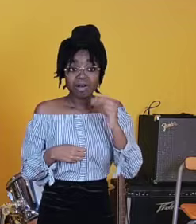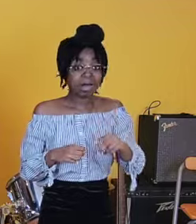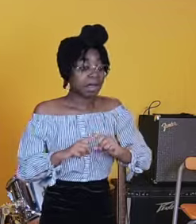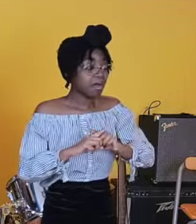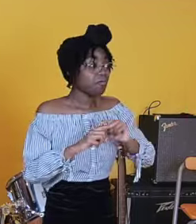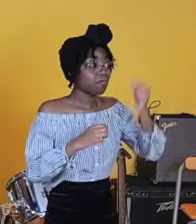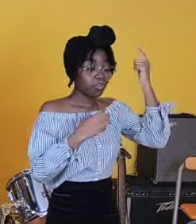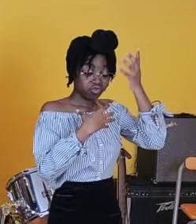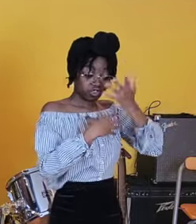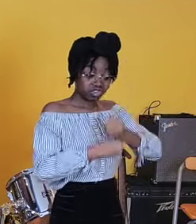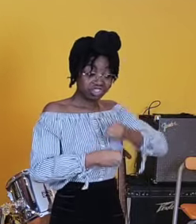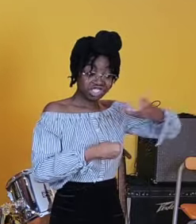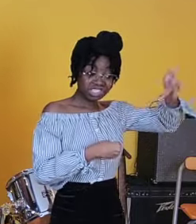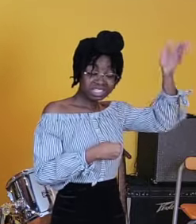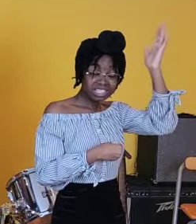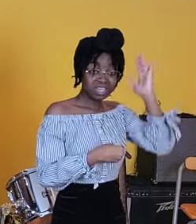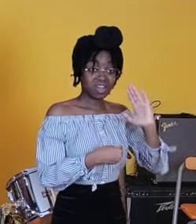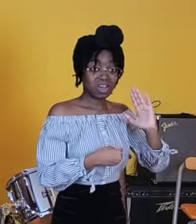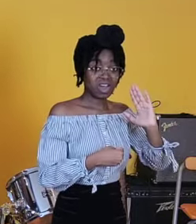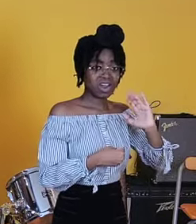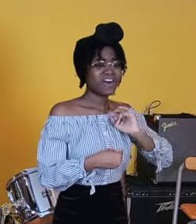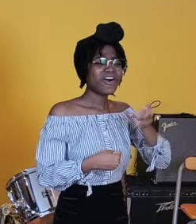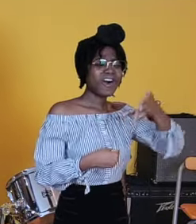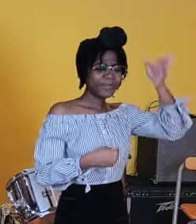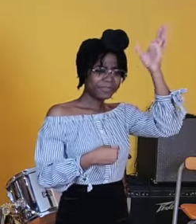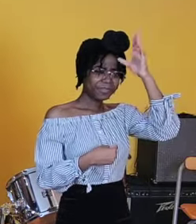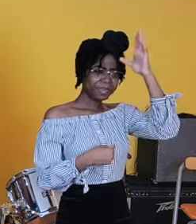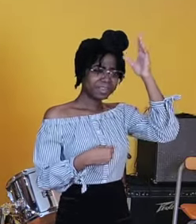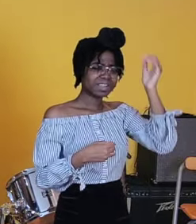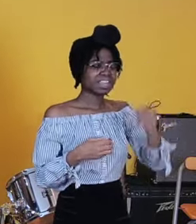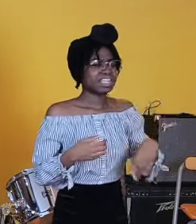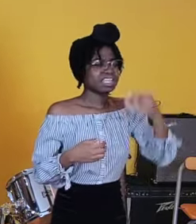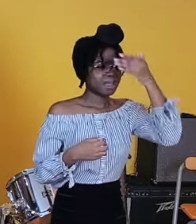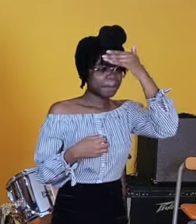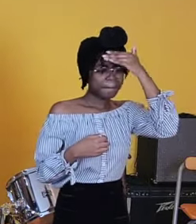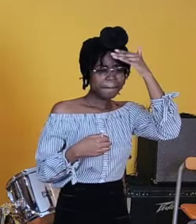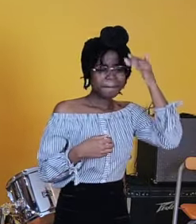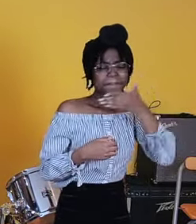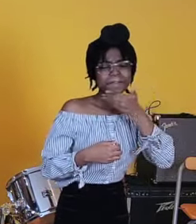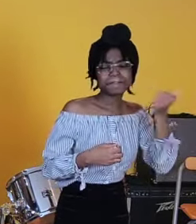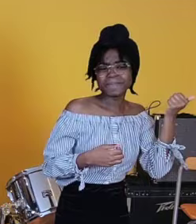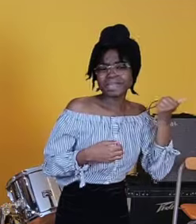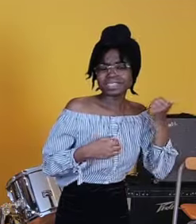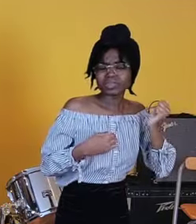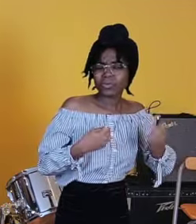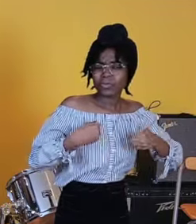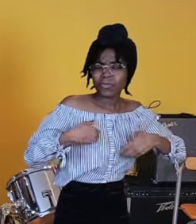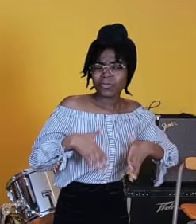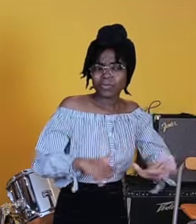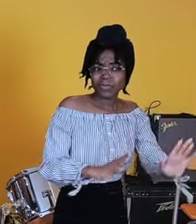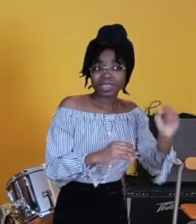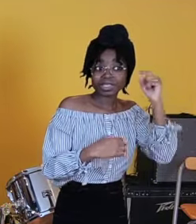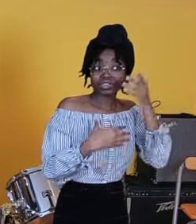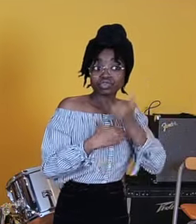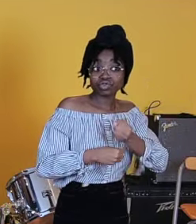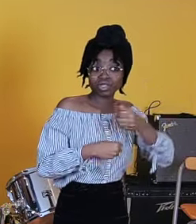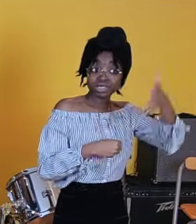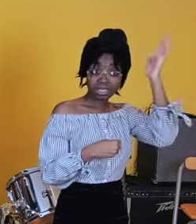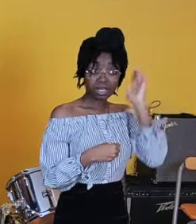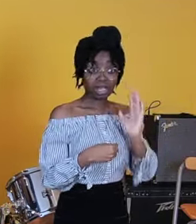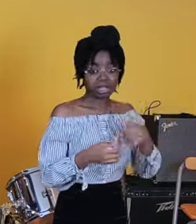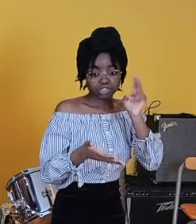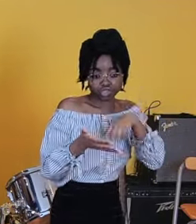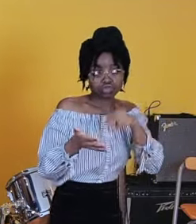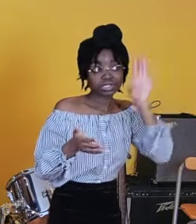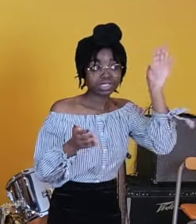our Father. He is our Father. And the best way to lean into God or trust in God our Father is to go consult His Word and